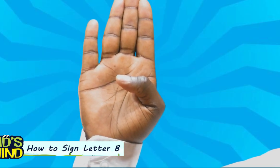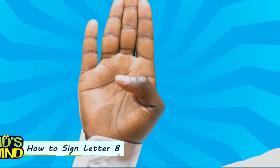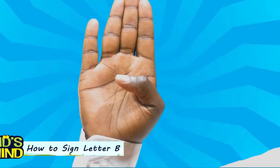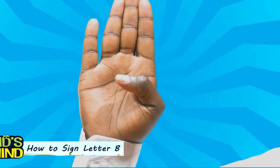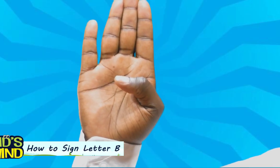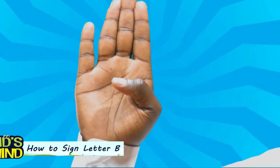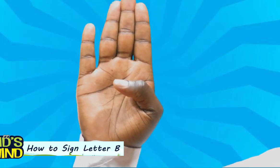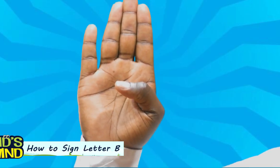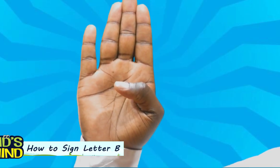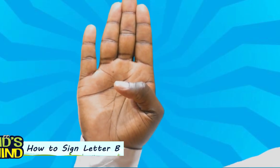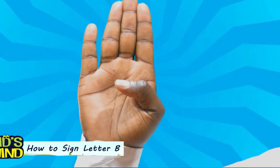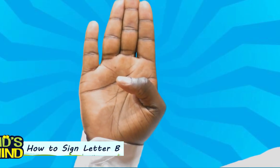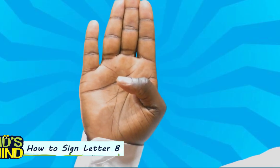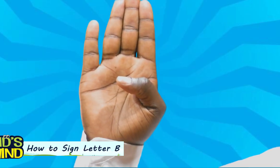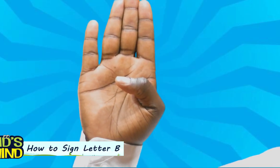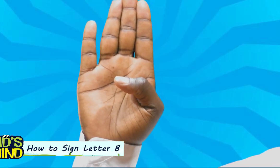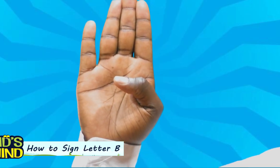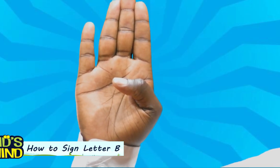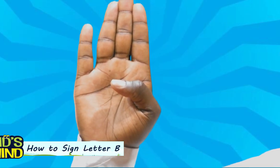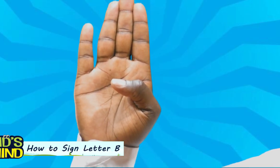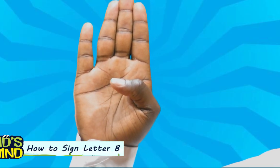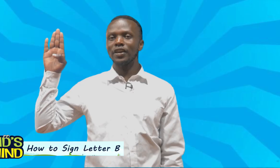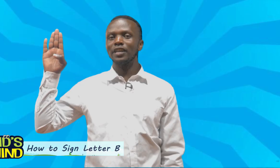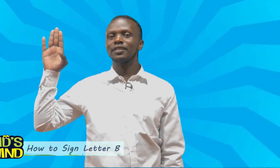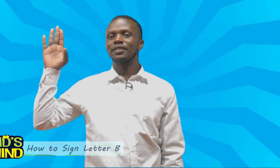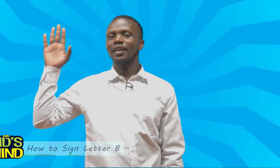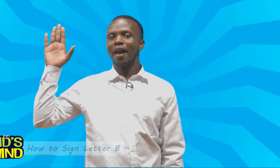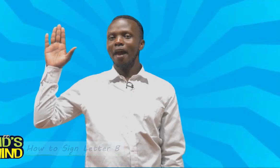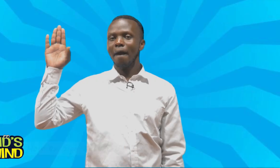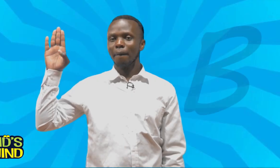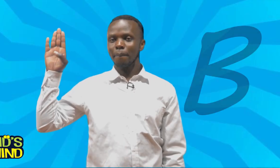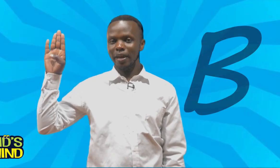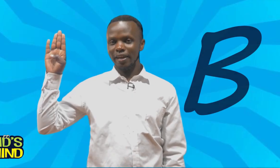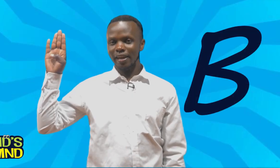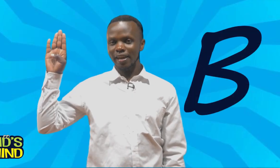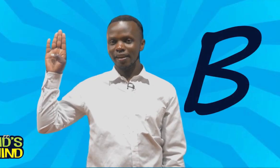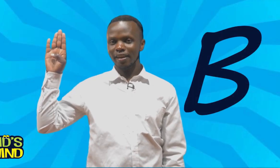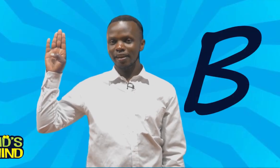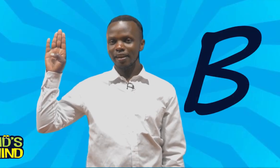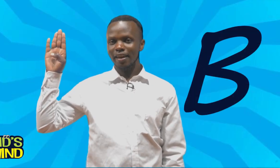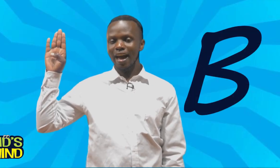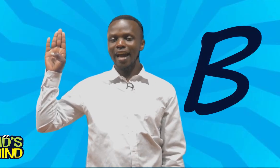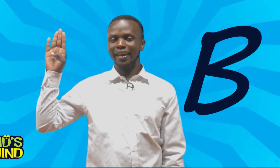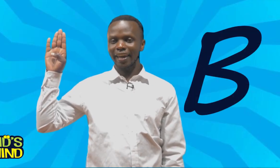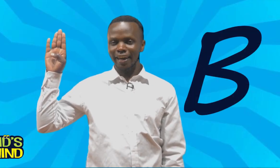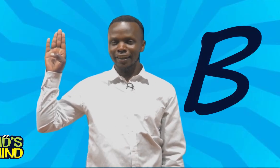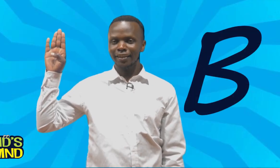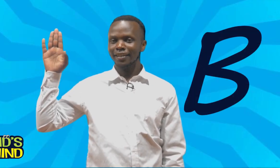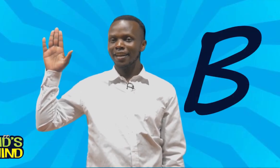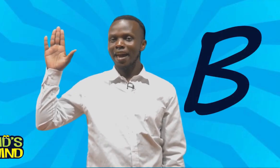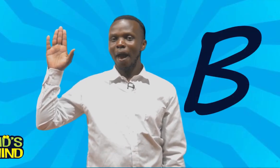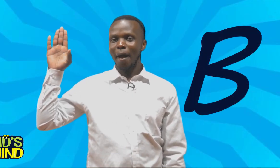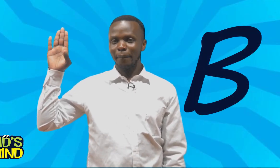letter B. So we sign together, kids. B. Again,